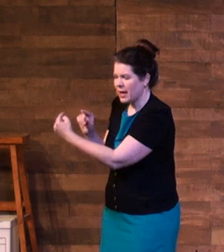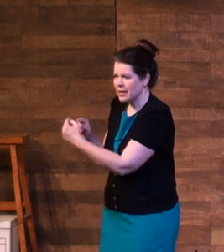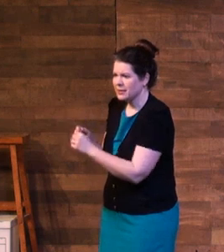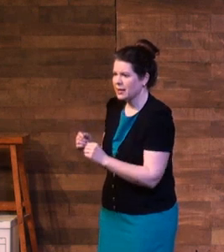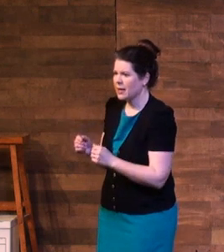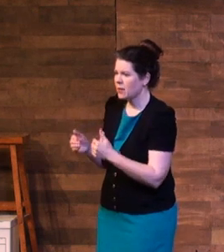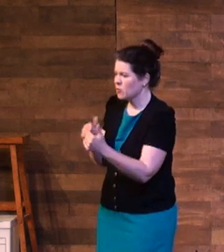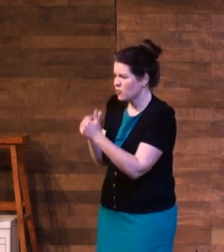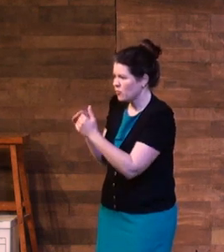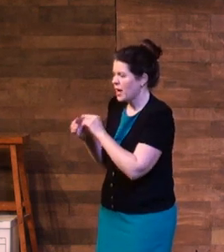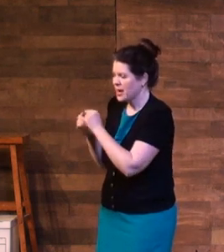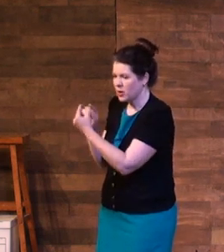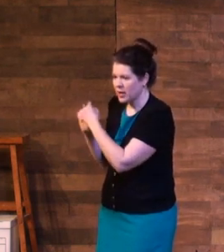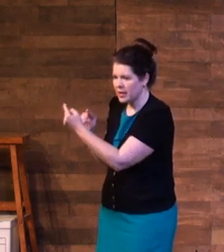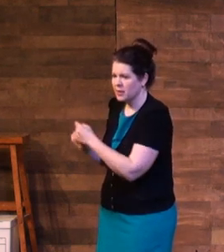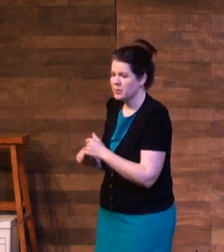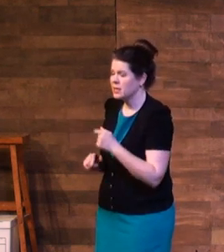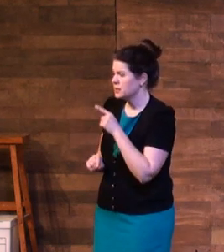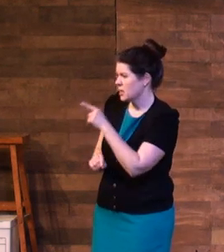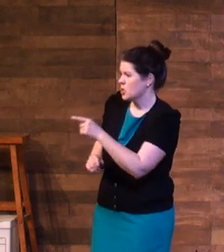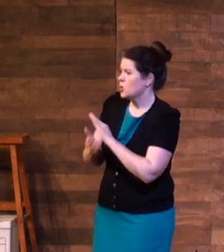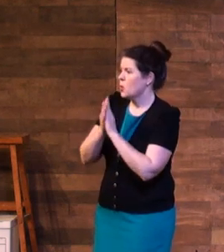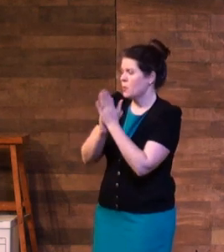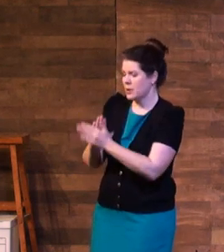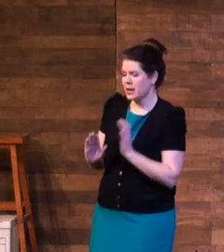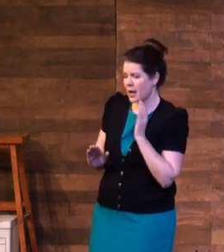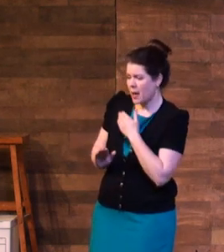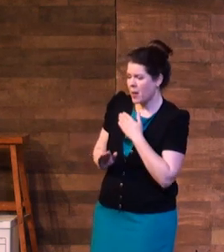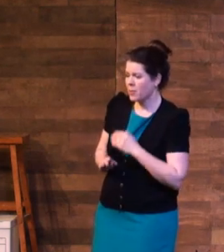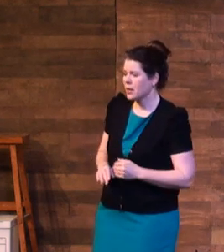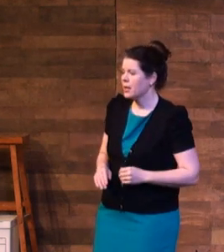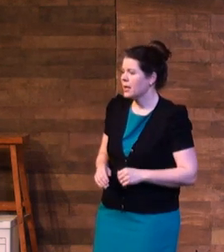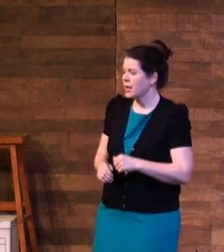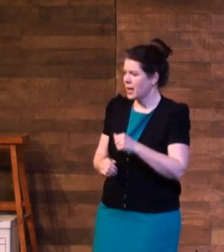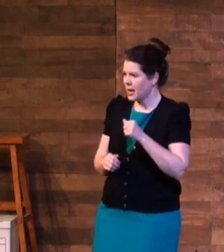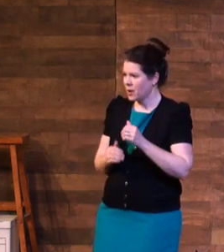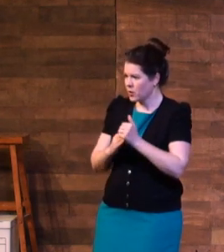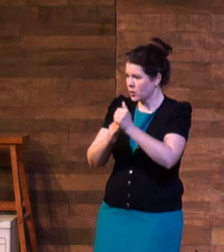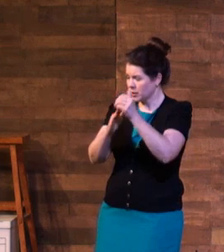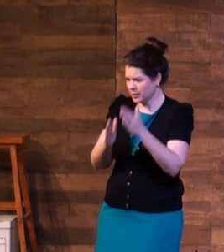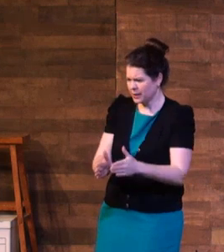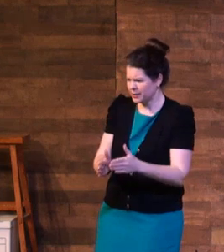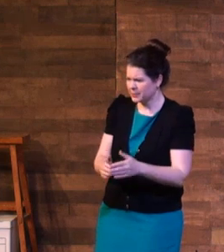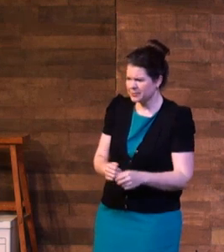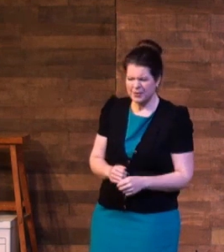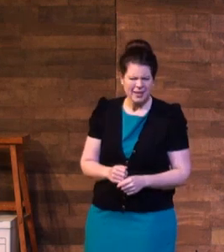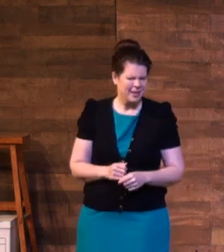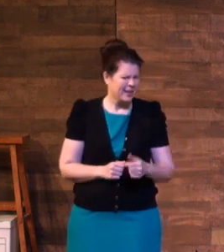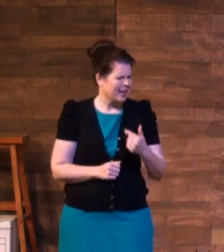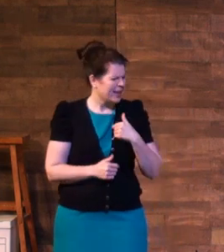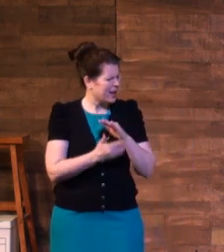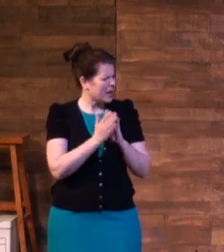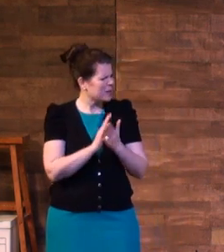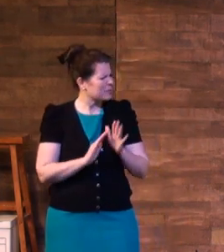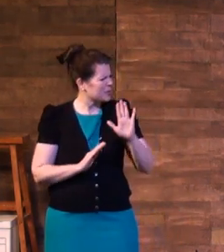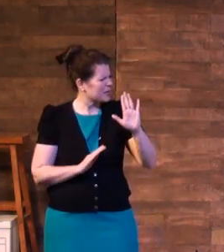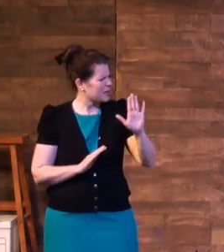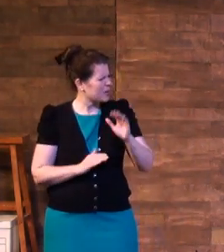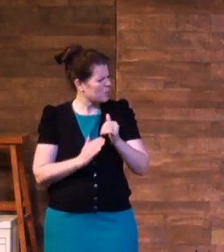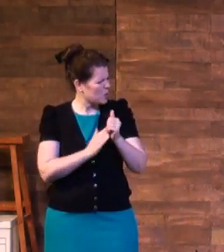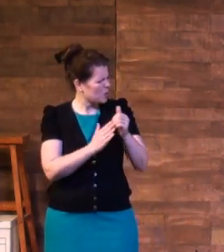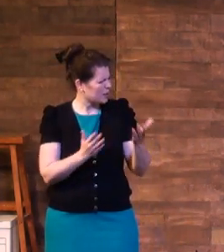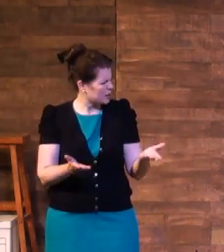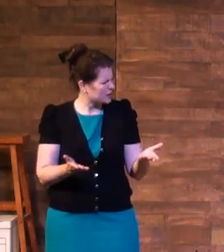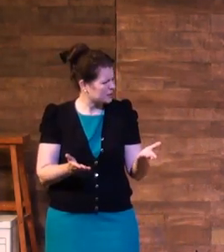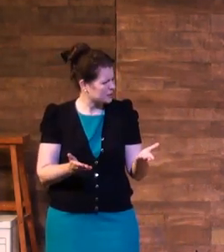And rightfully so, Jephthah was pretty dubious. He said, "Will I really be your leader if I drive out the Ammonites?" And they said,